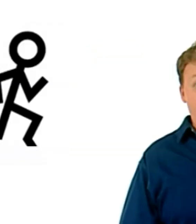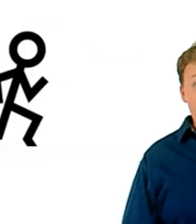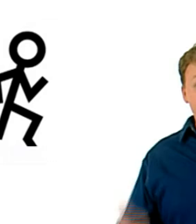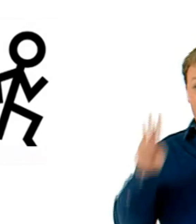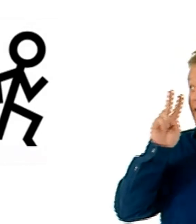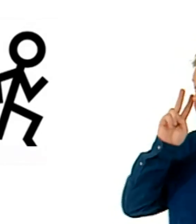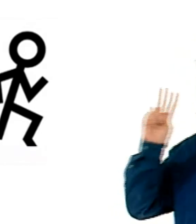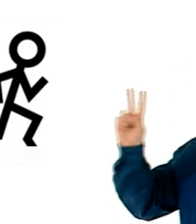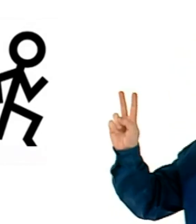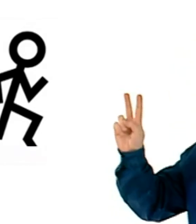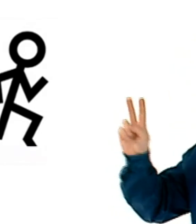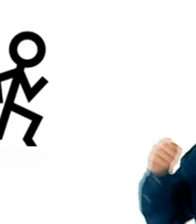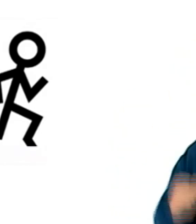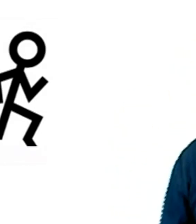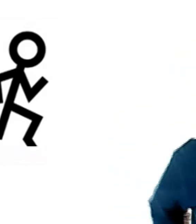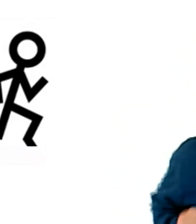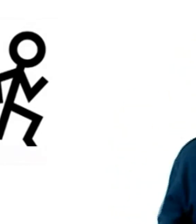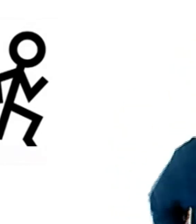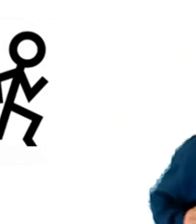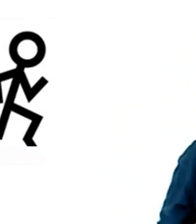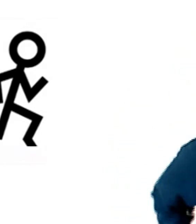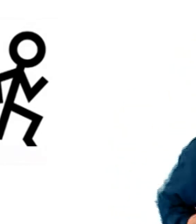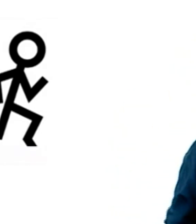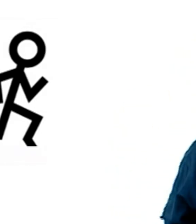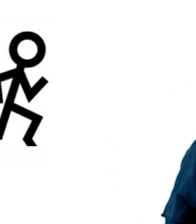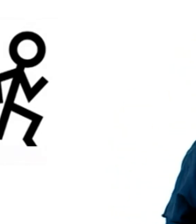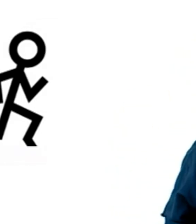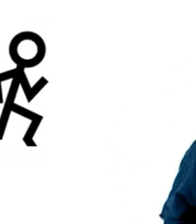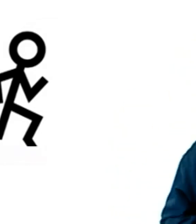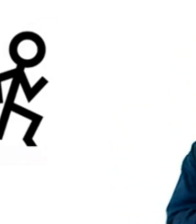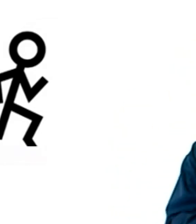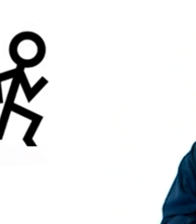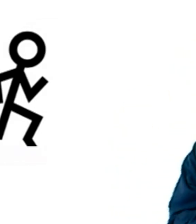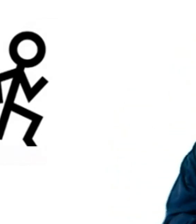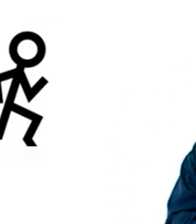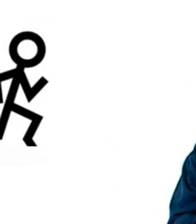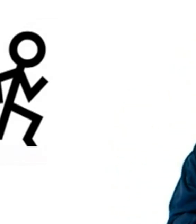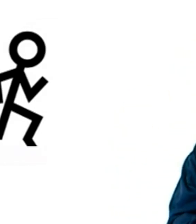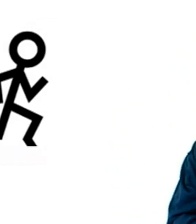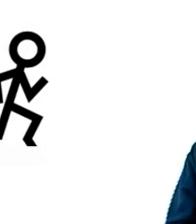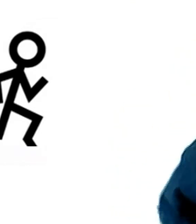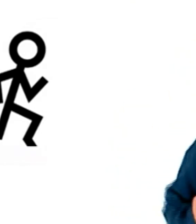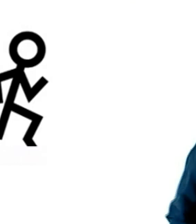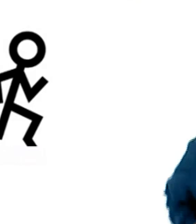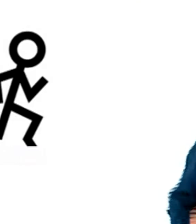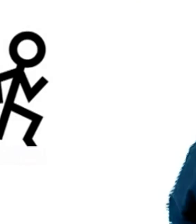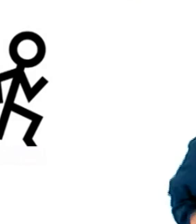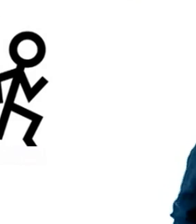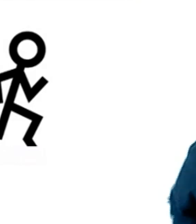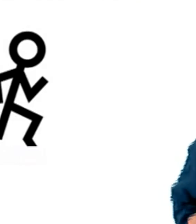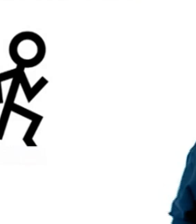Ah, look. Run. You sign run.